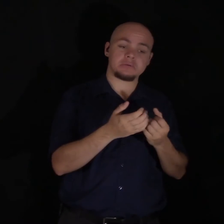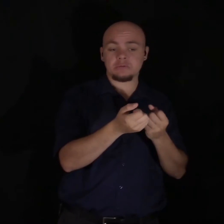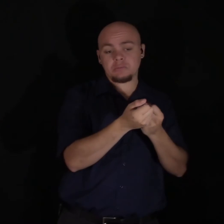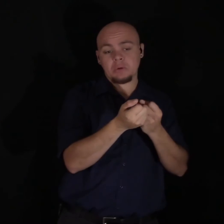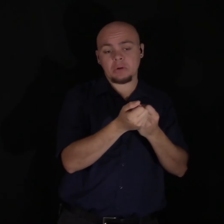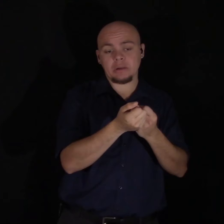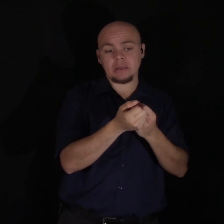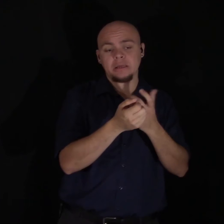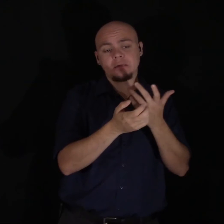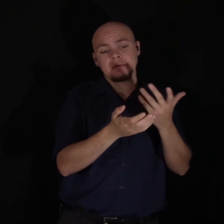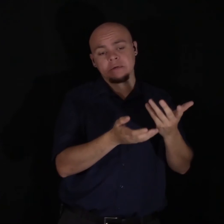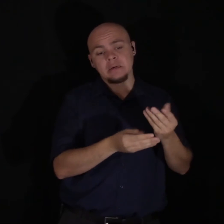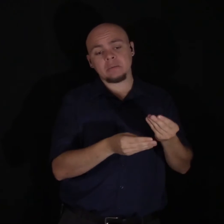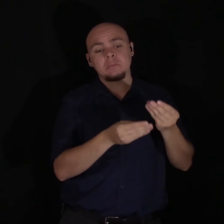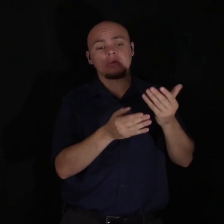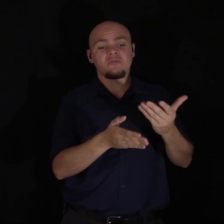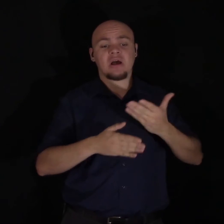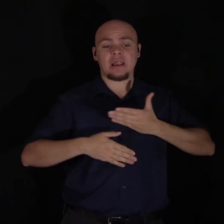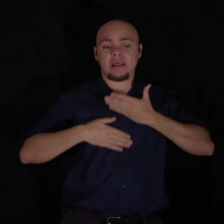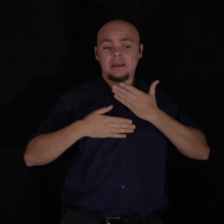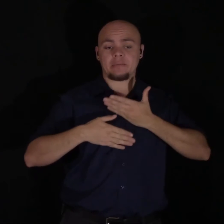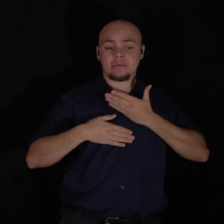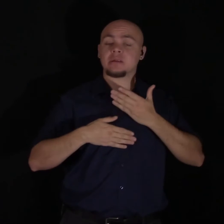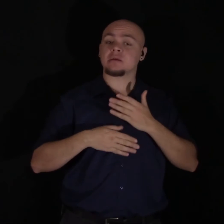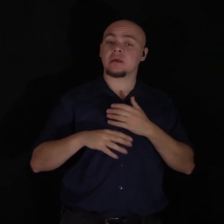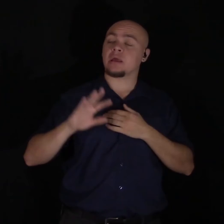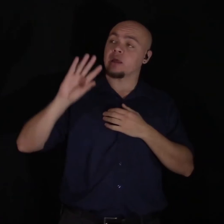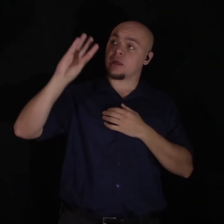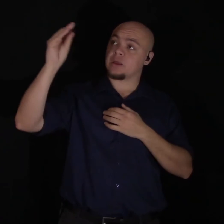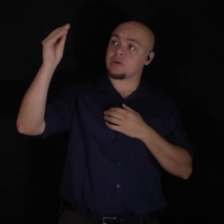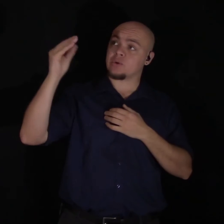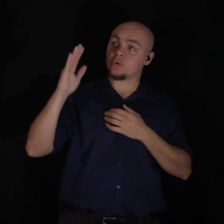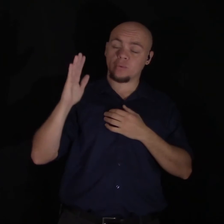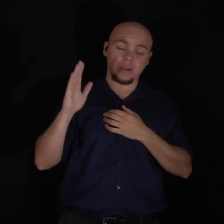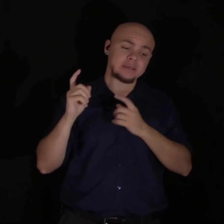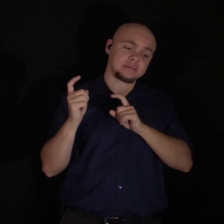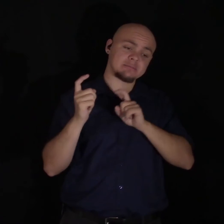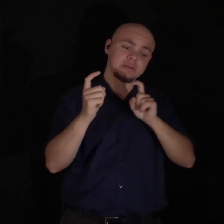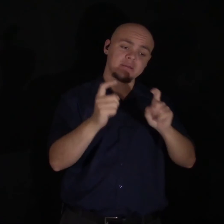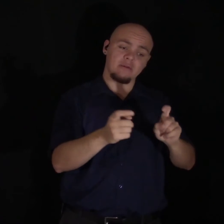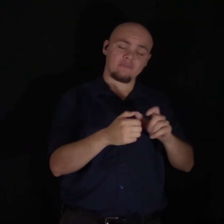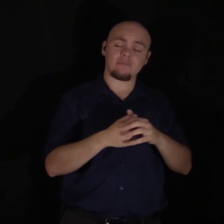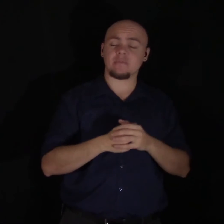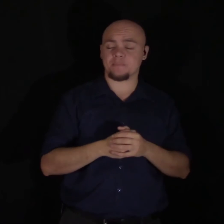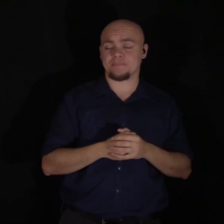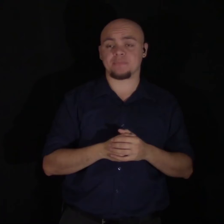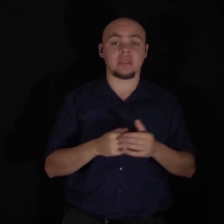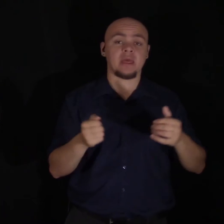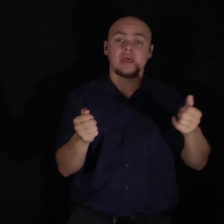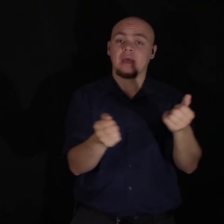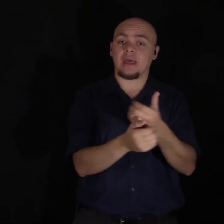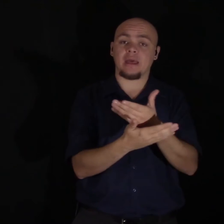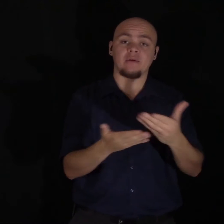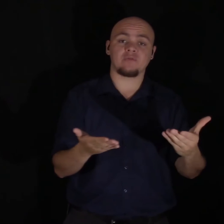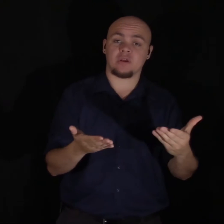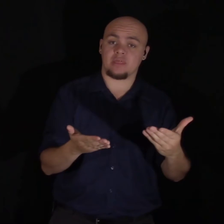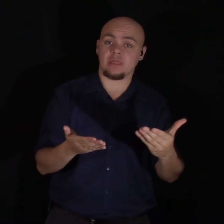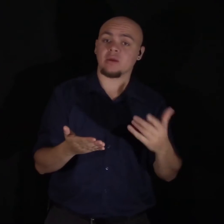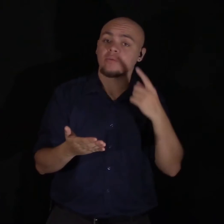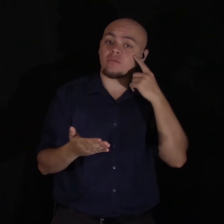but which gave inexpressible grace to his behaviour to her. Everything was made to yield to her wishes and